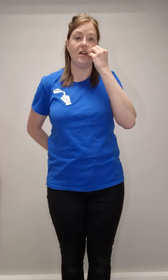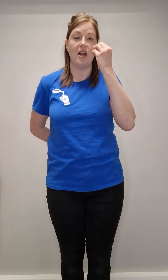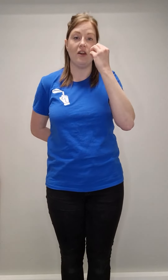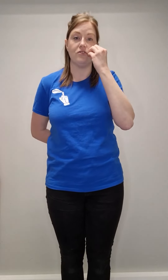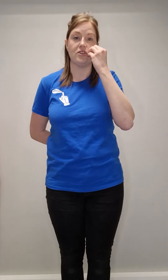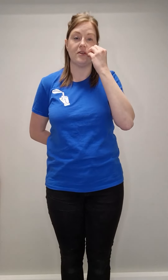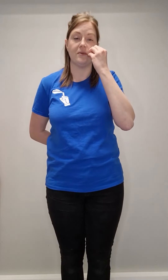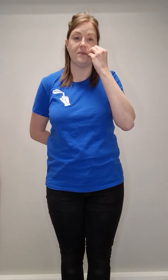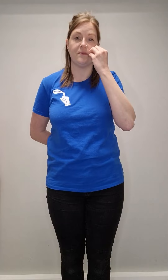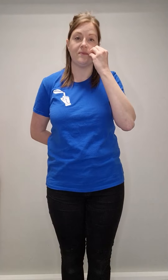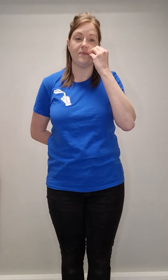lunch.